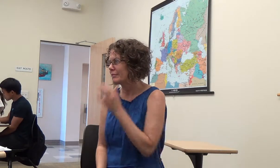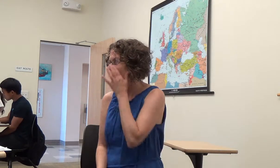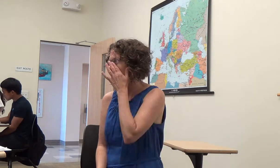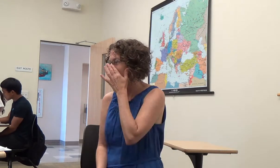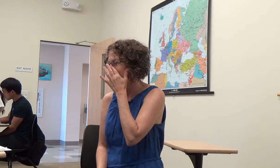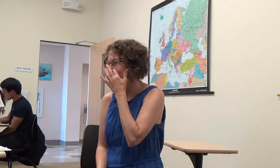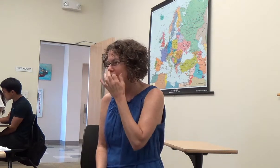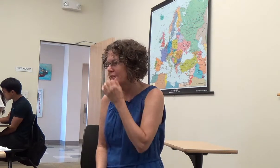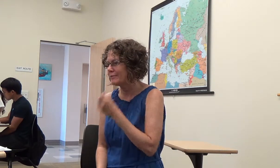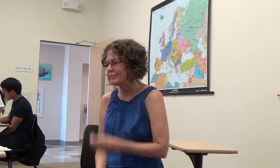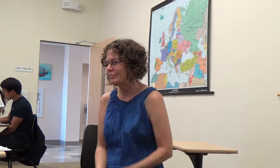Kaepernick this week.